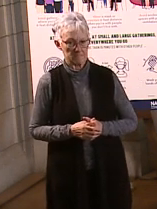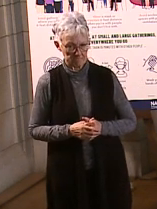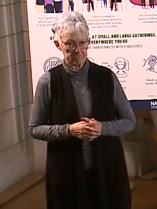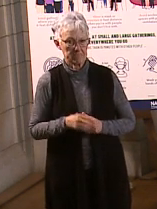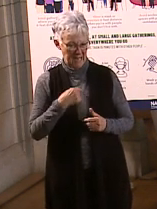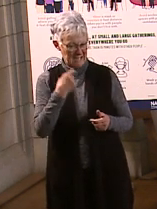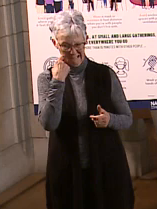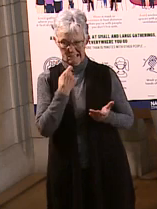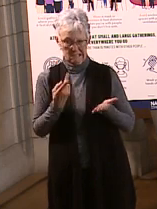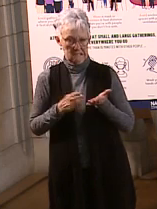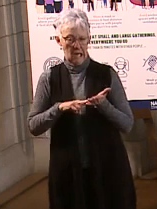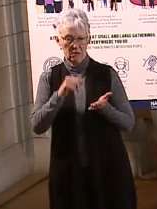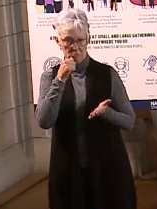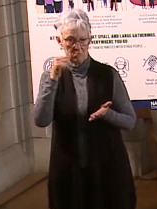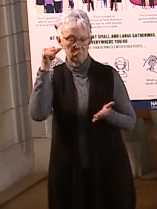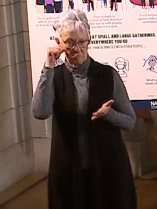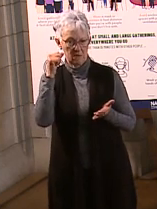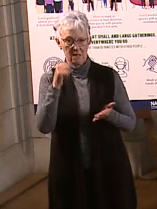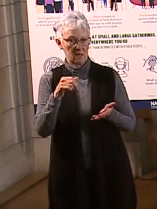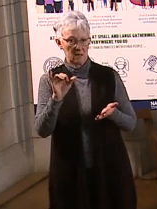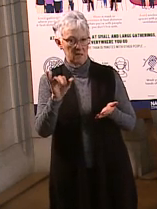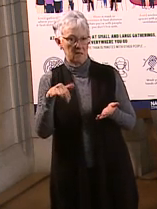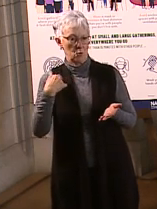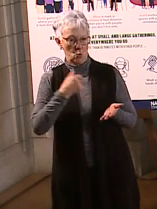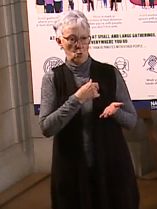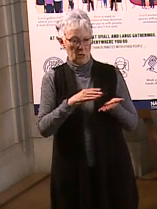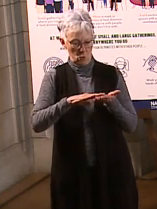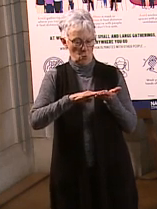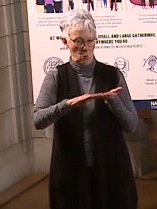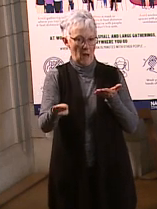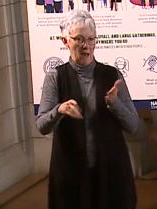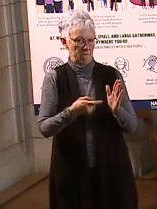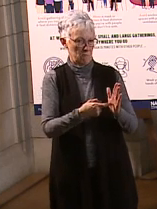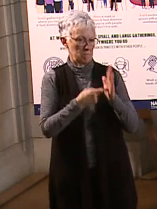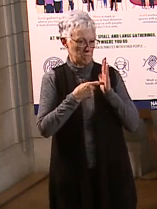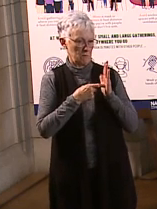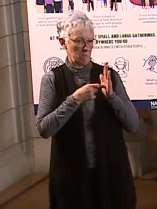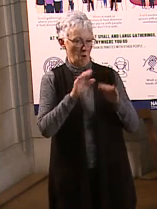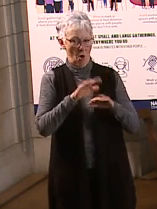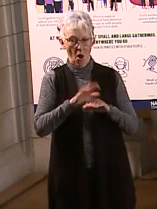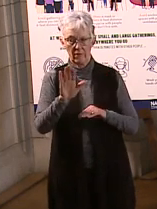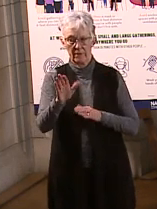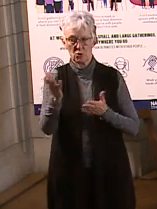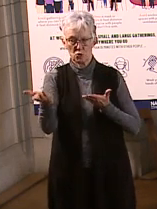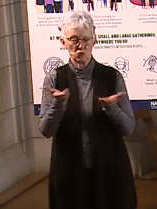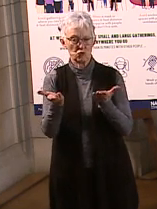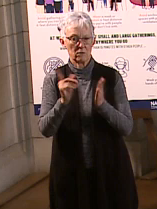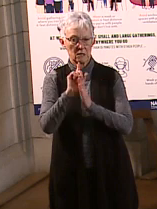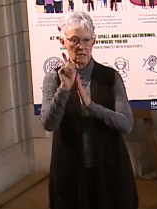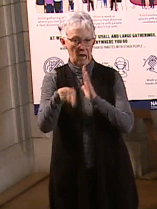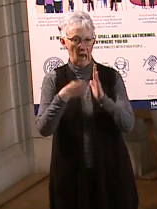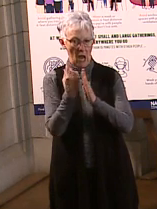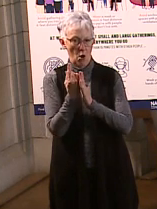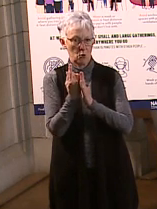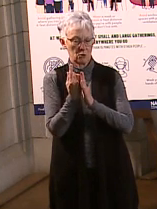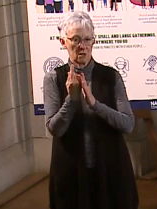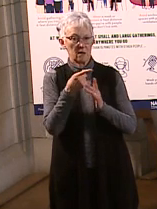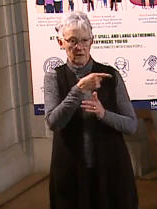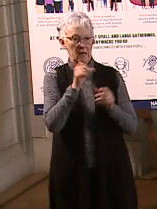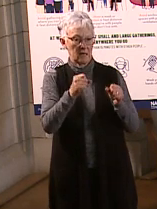signed yesterday, to be able to waive that requirement on service hours so that we can have those truckers deliver the fuel that is